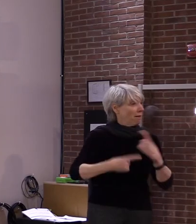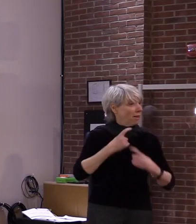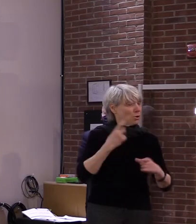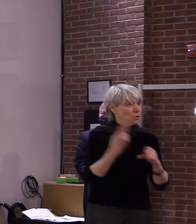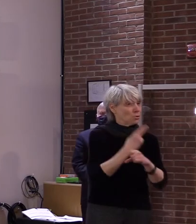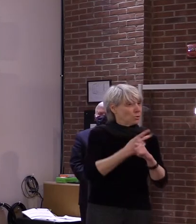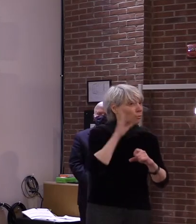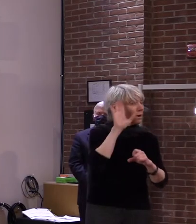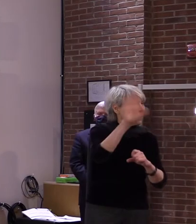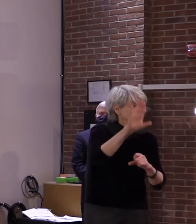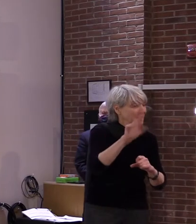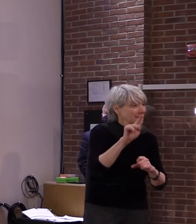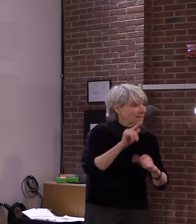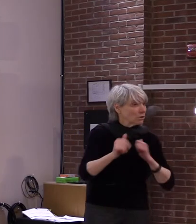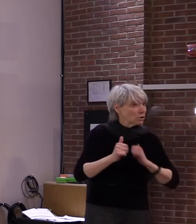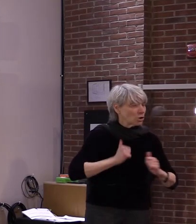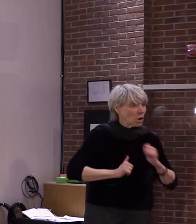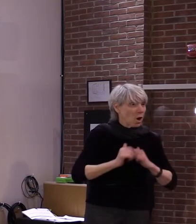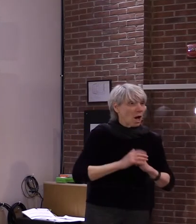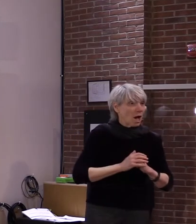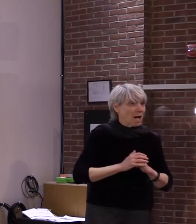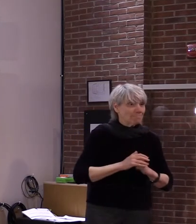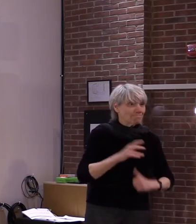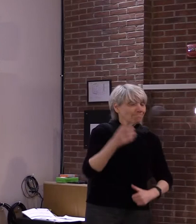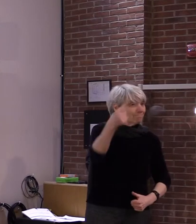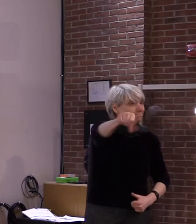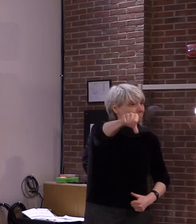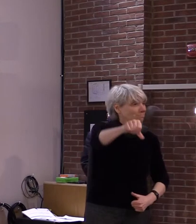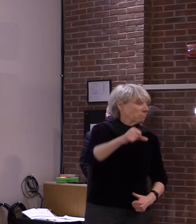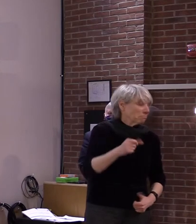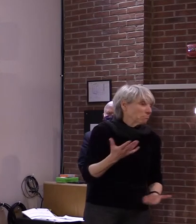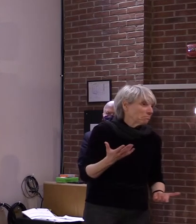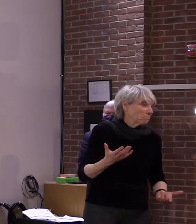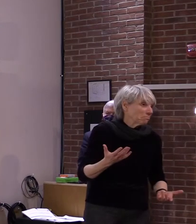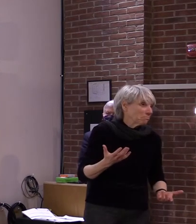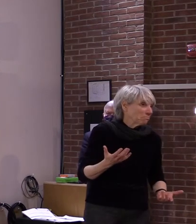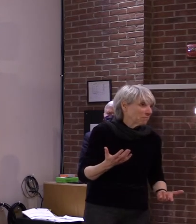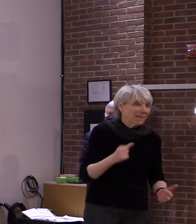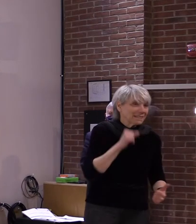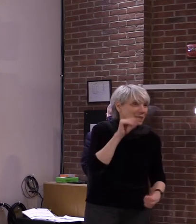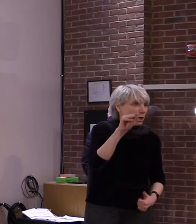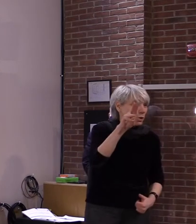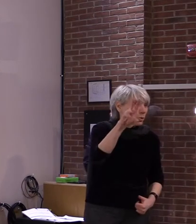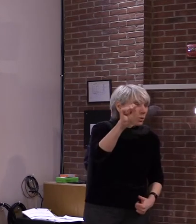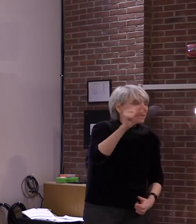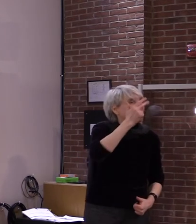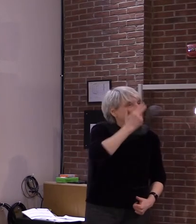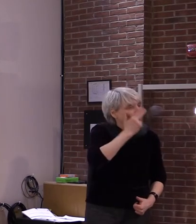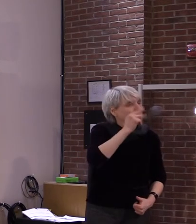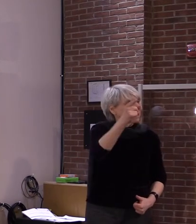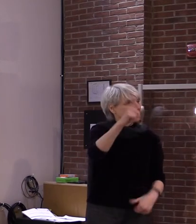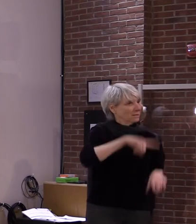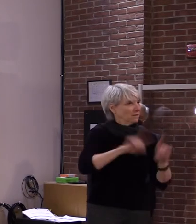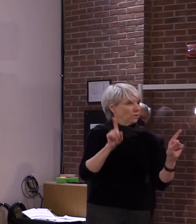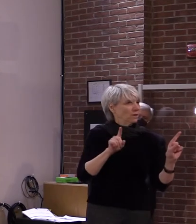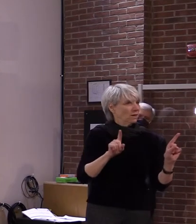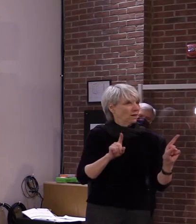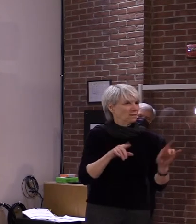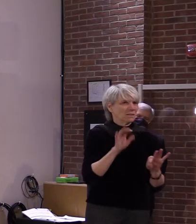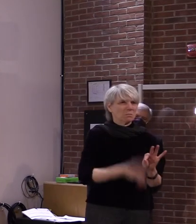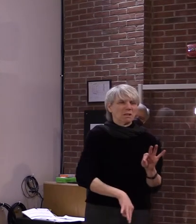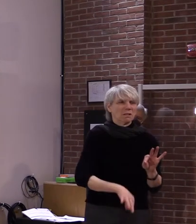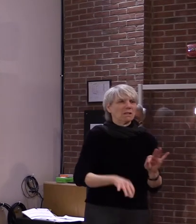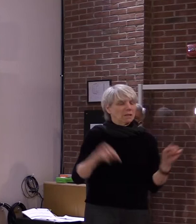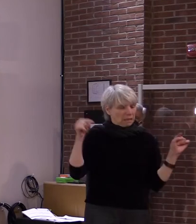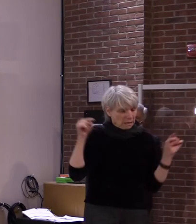fodder on his program i would probably turn him down as well so it's just a simple test you know